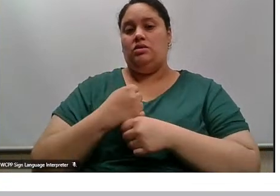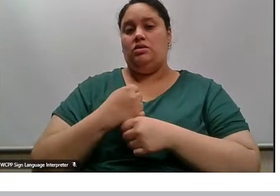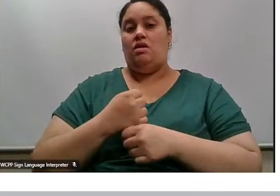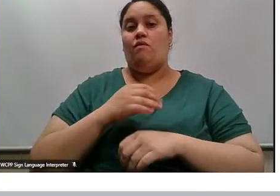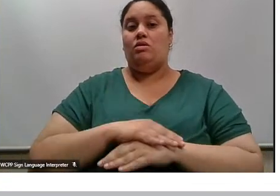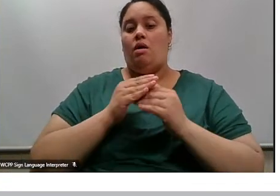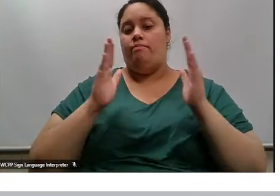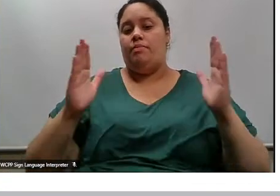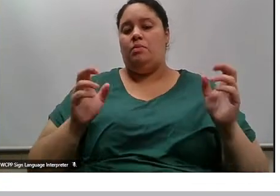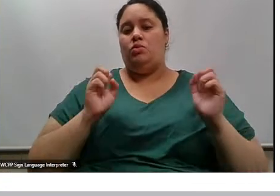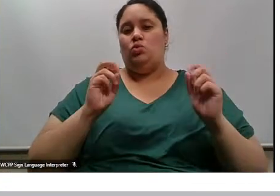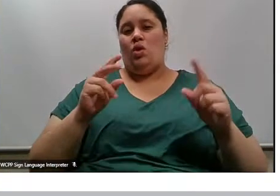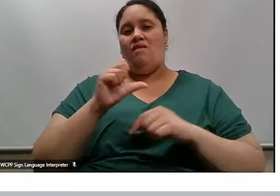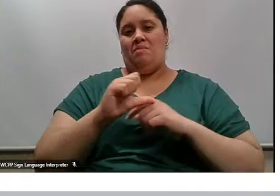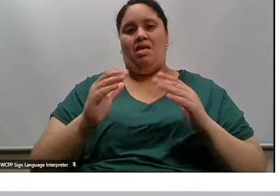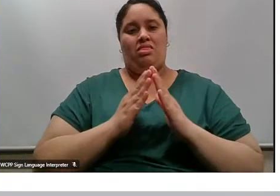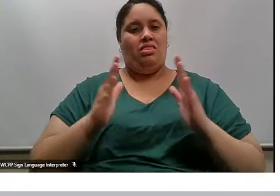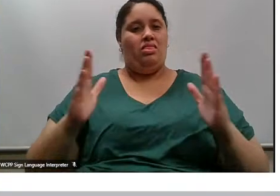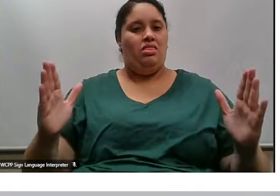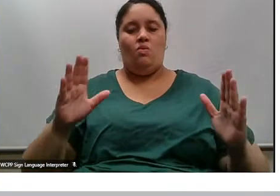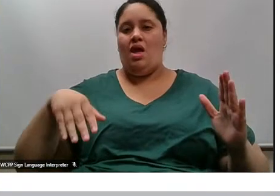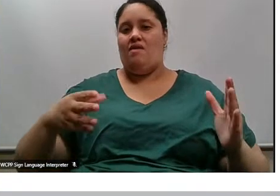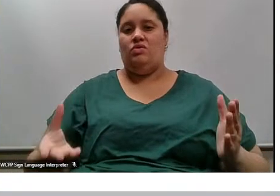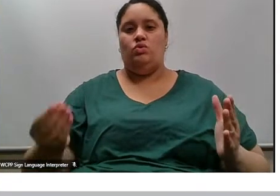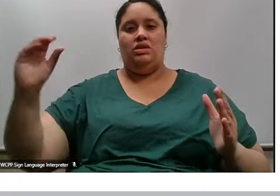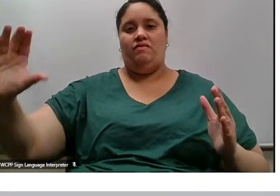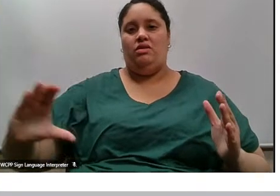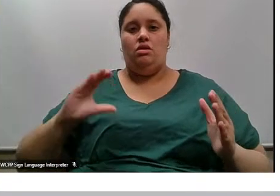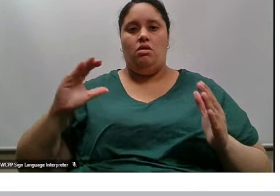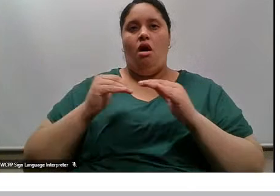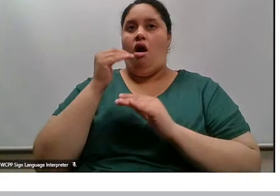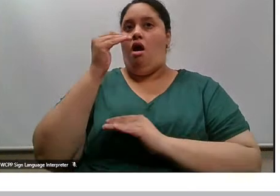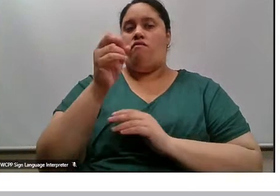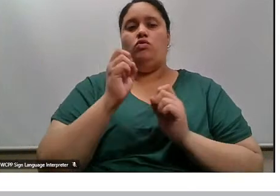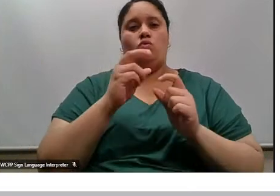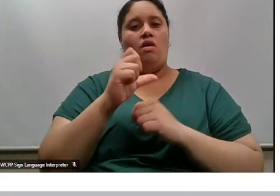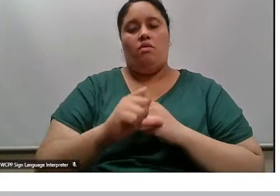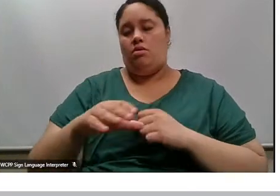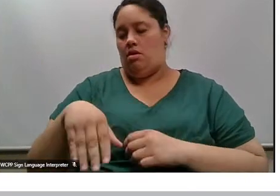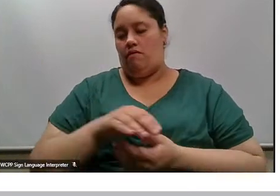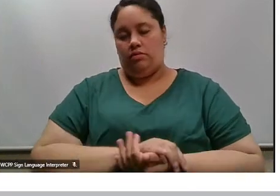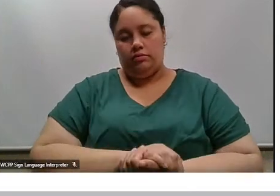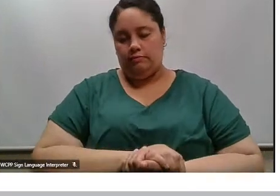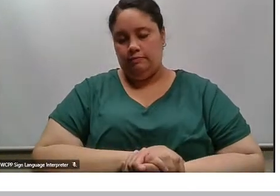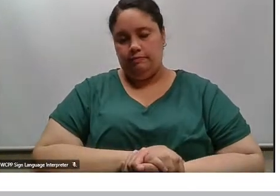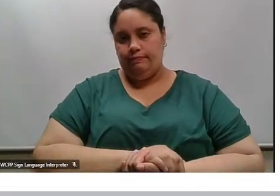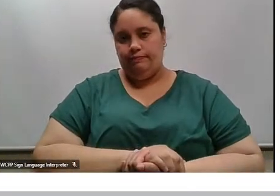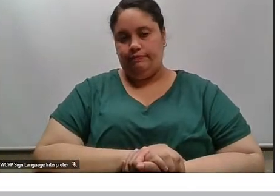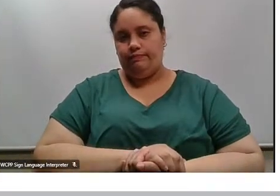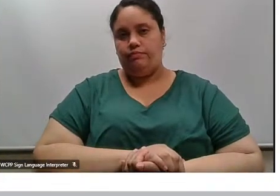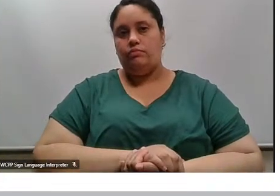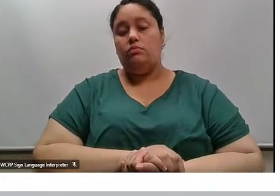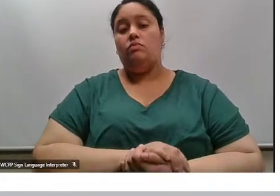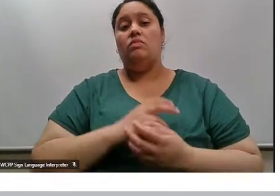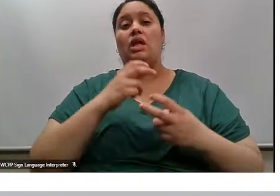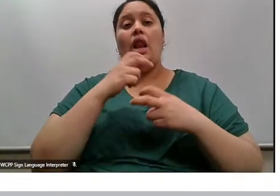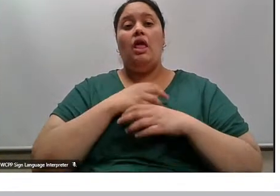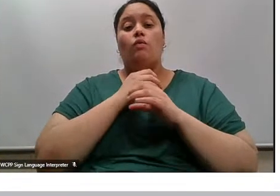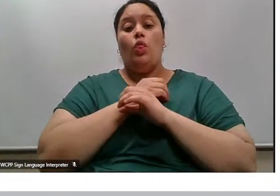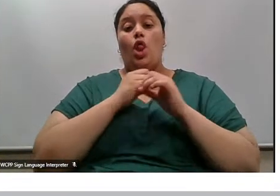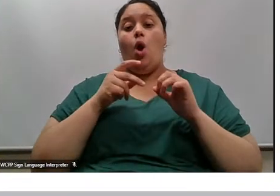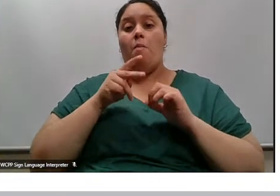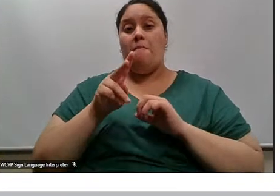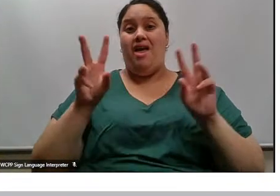months. We did not receive an allocation beyond that period. The leave without pay refers